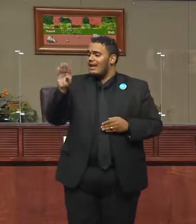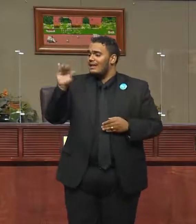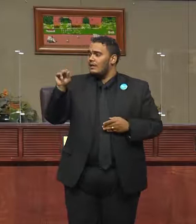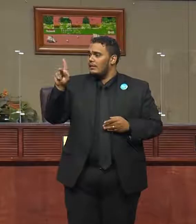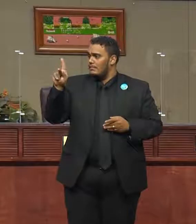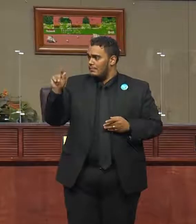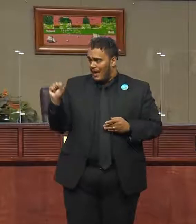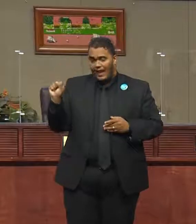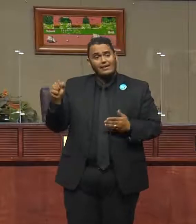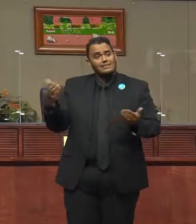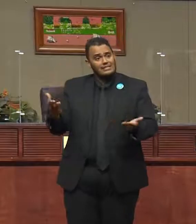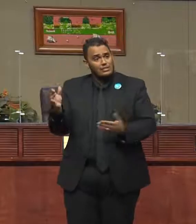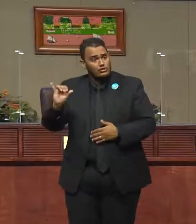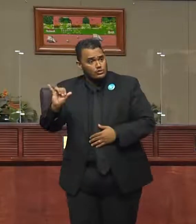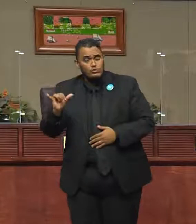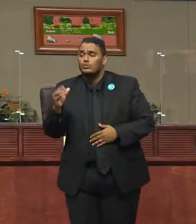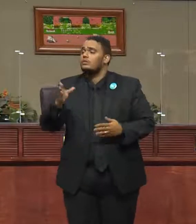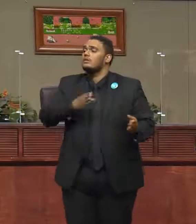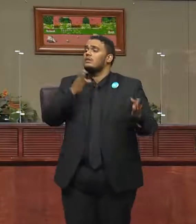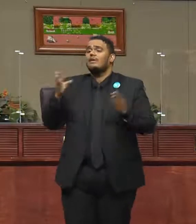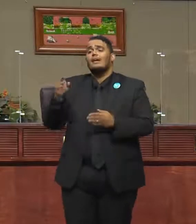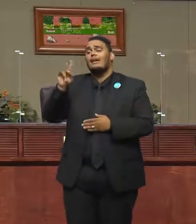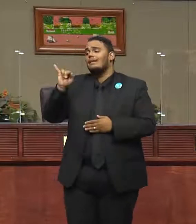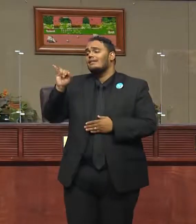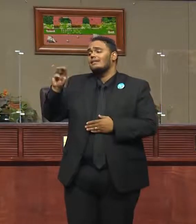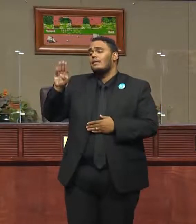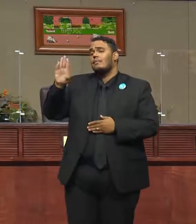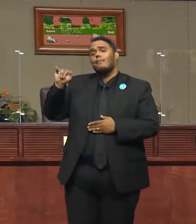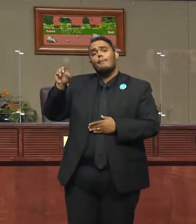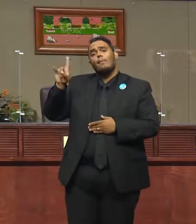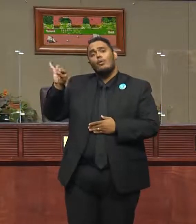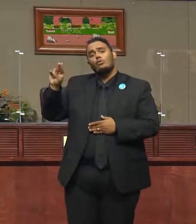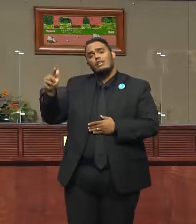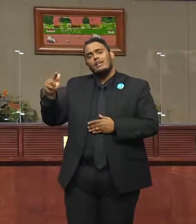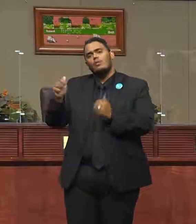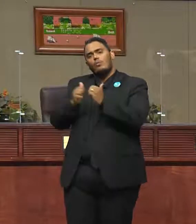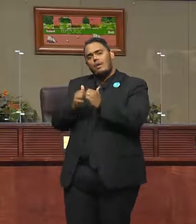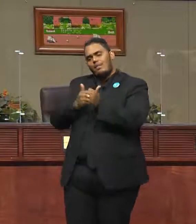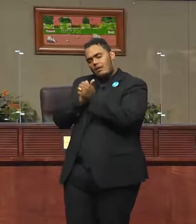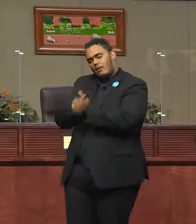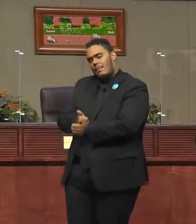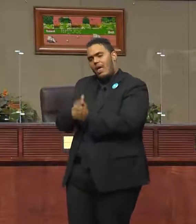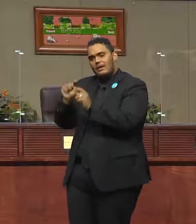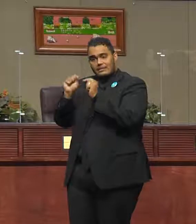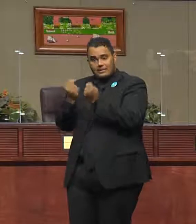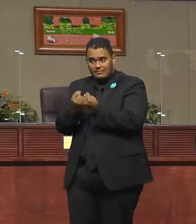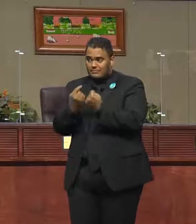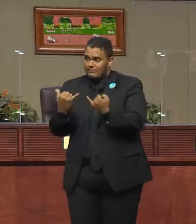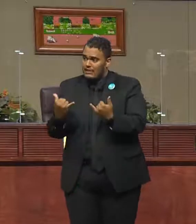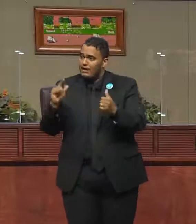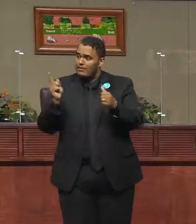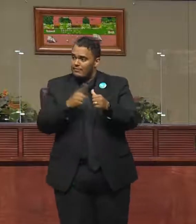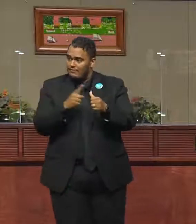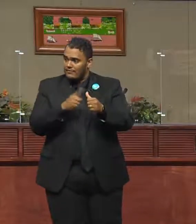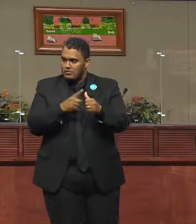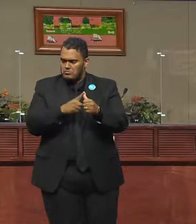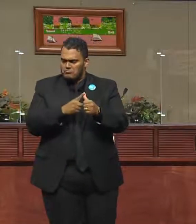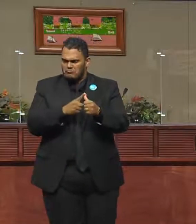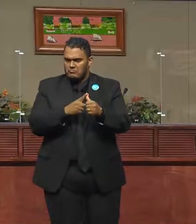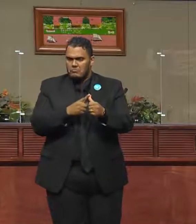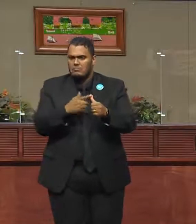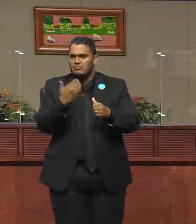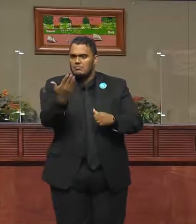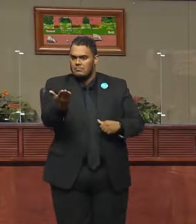our compliance team. So with that, we'll open it up for any questions at this time. Lauren Seabrook, Channel 9. My question's for Dr.